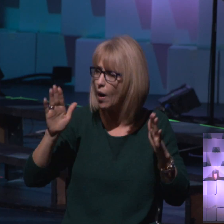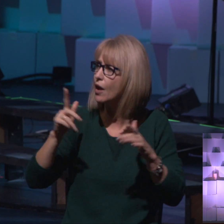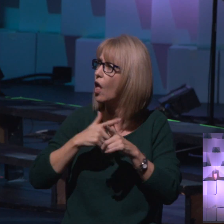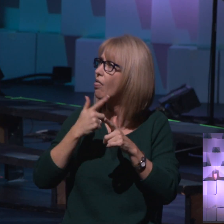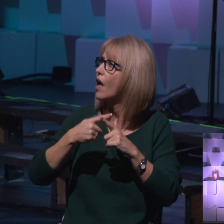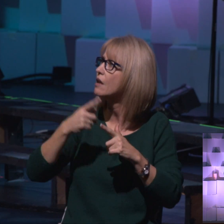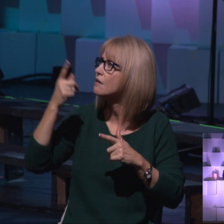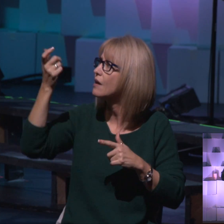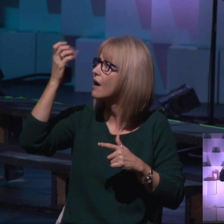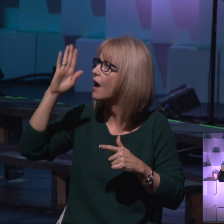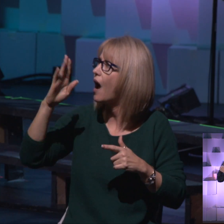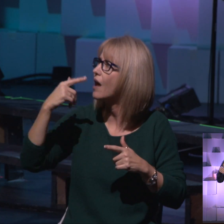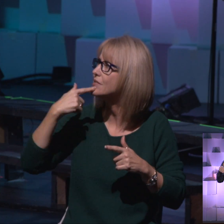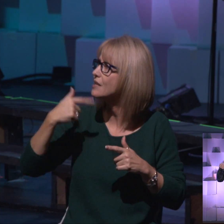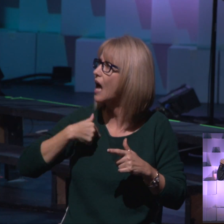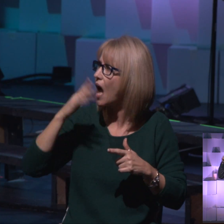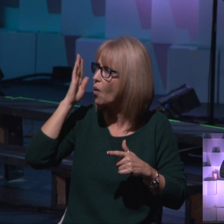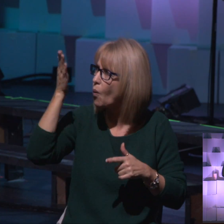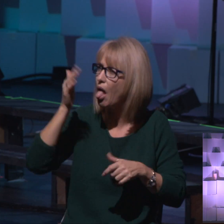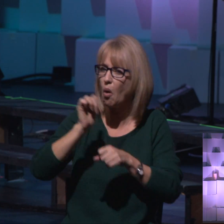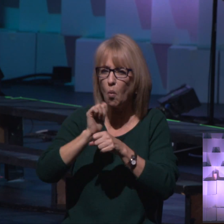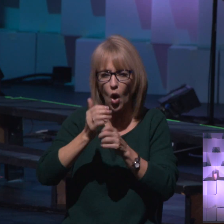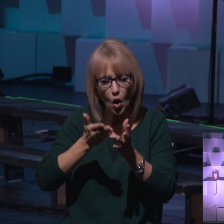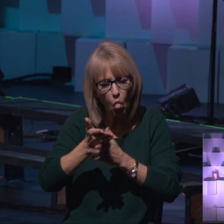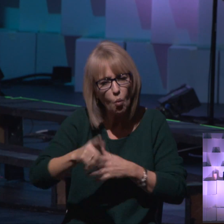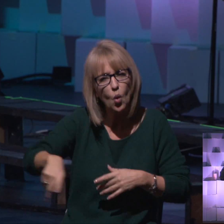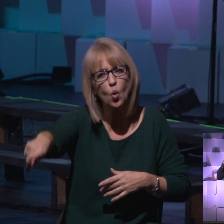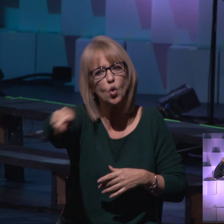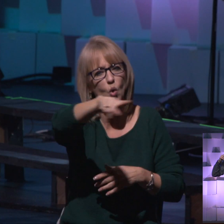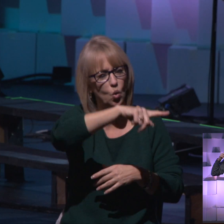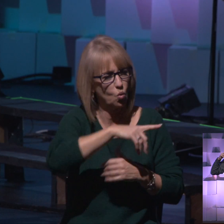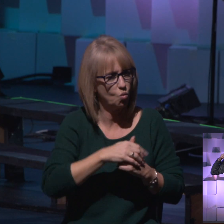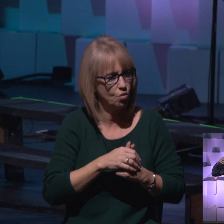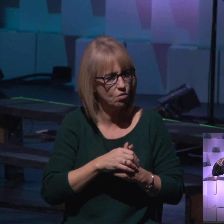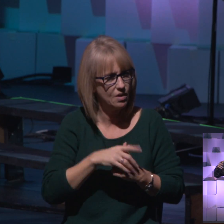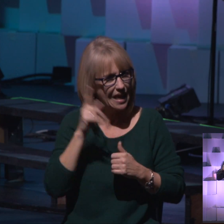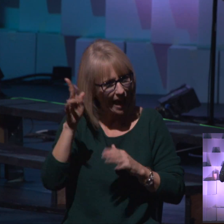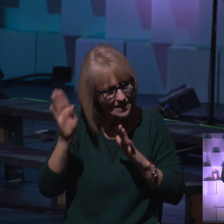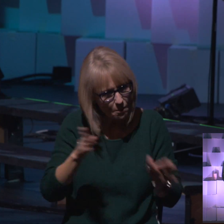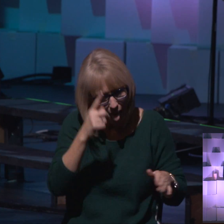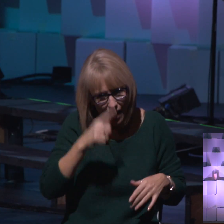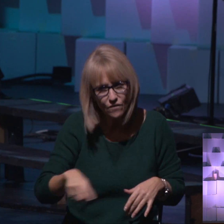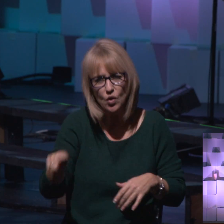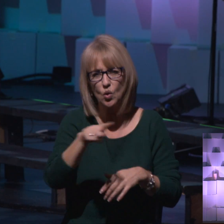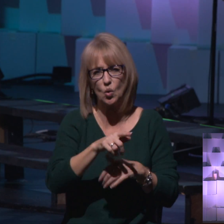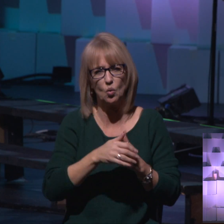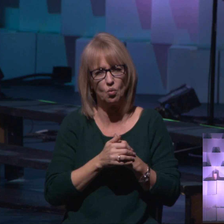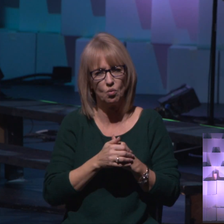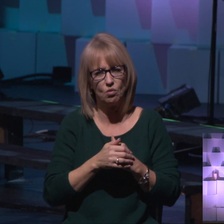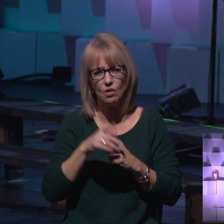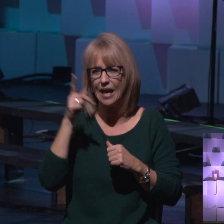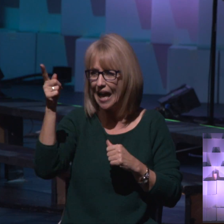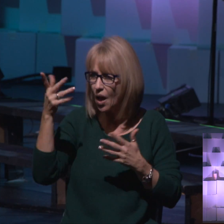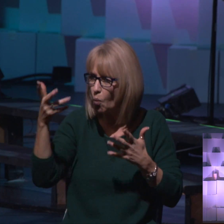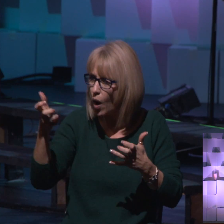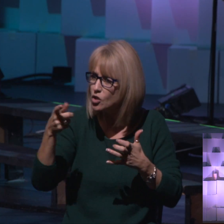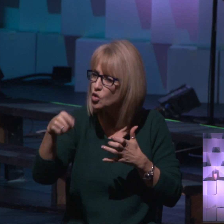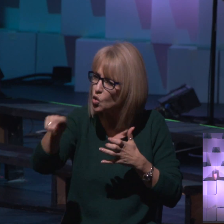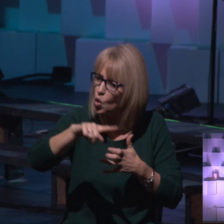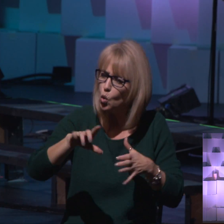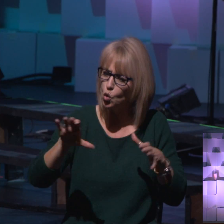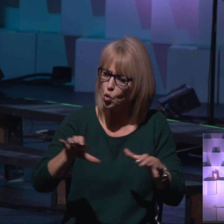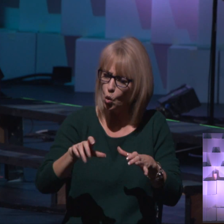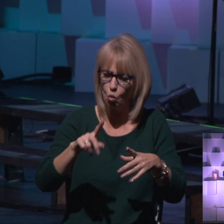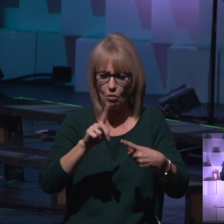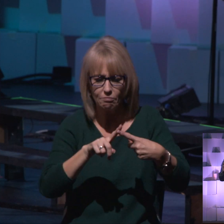to work through you. And God has a plan for your life. And God has a direction for your life to say, I need you to do this as part